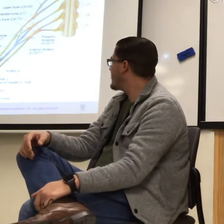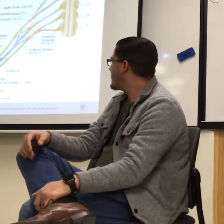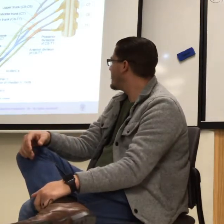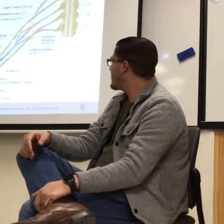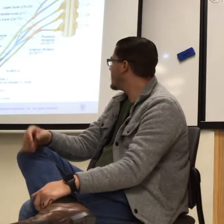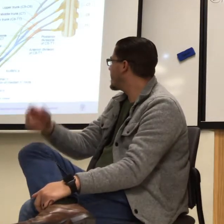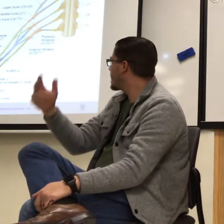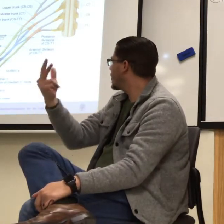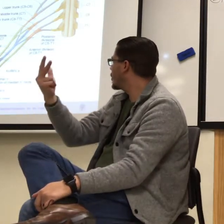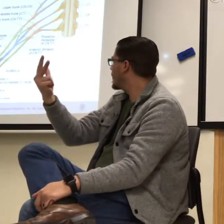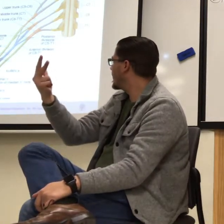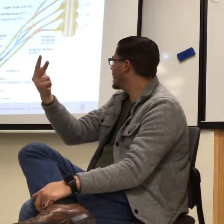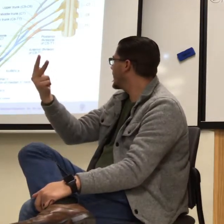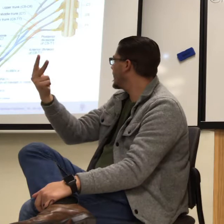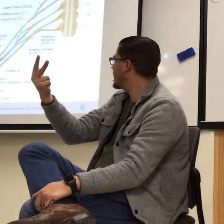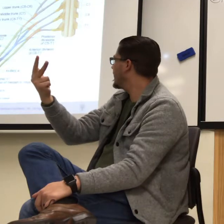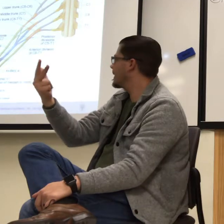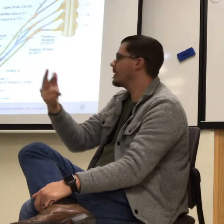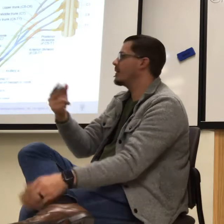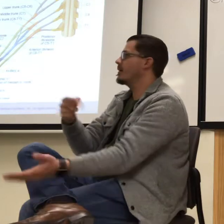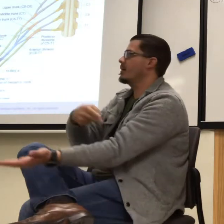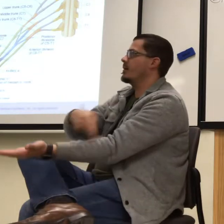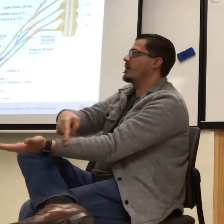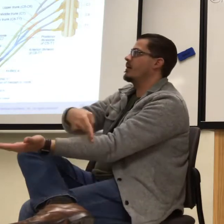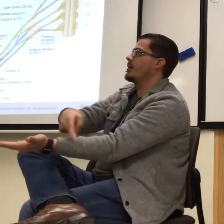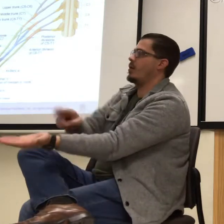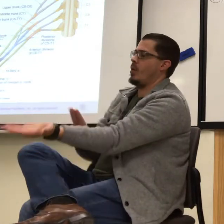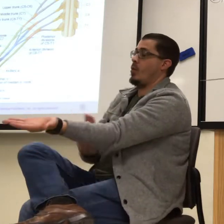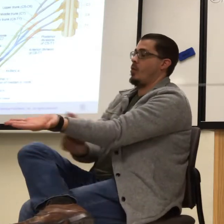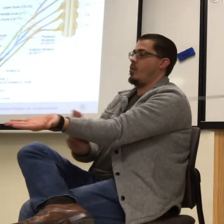Number 3 is the ulnar nerve.